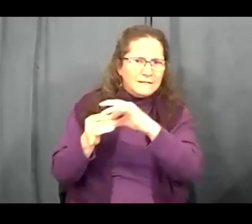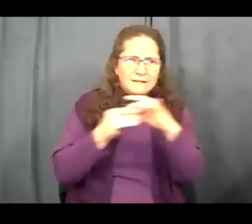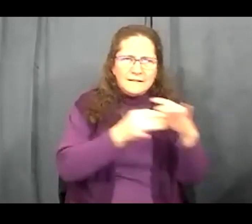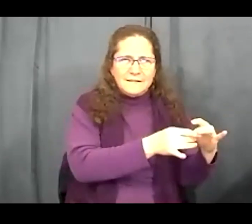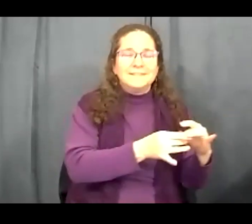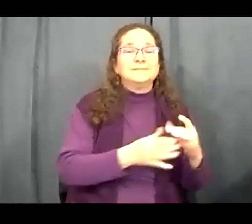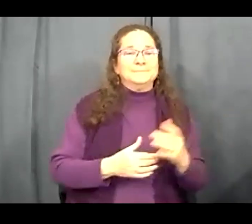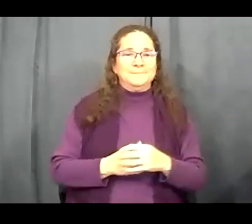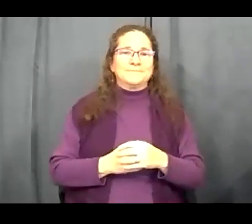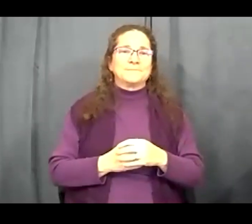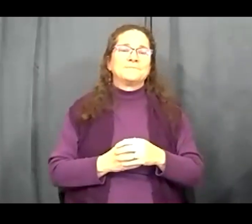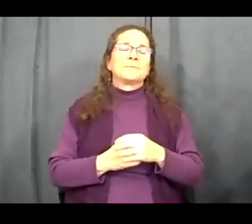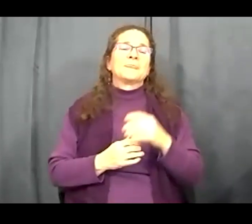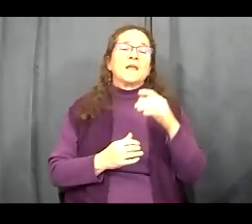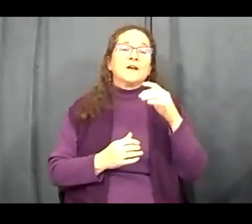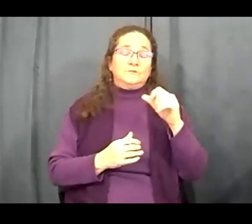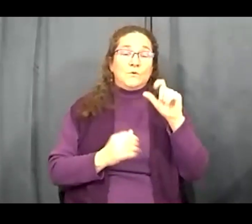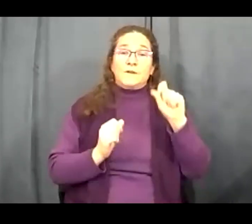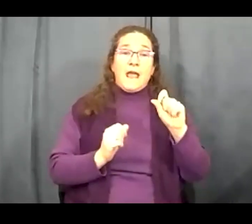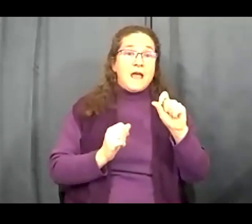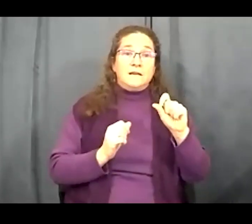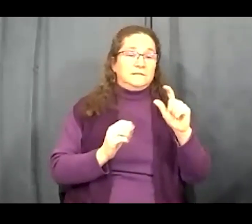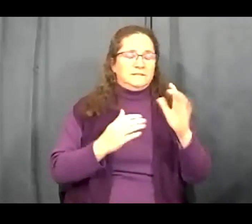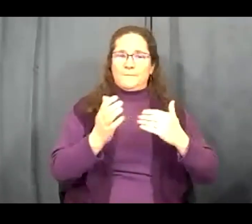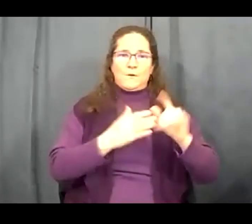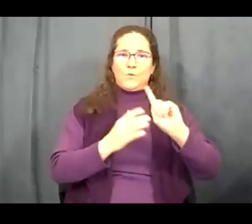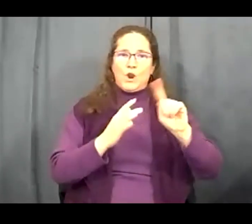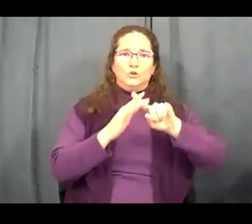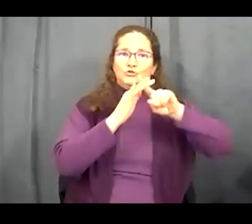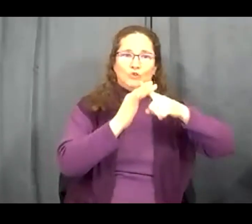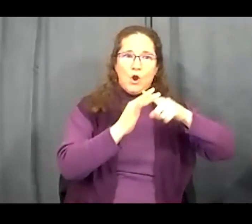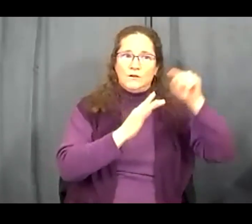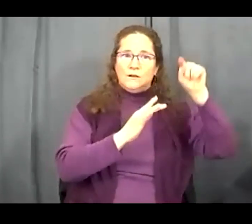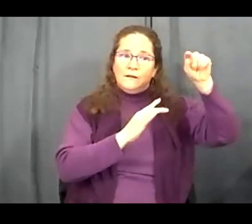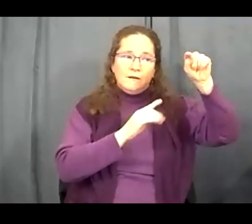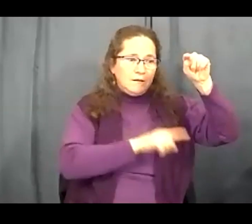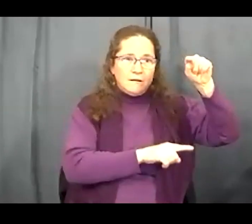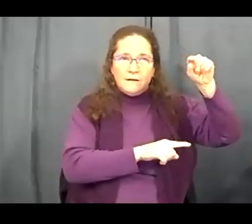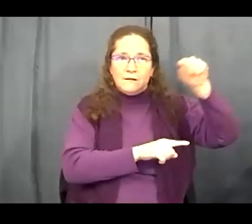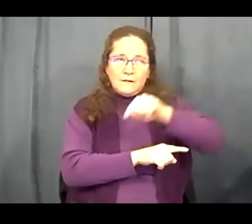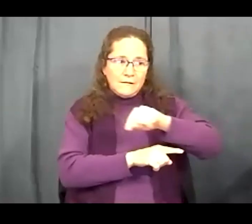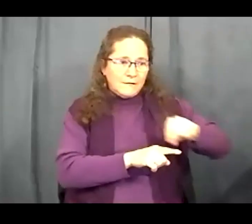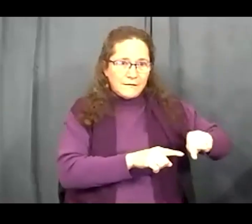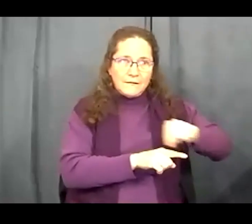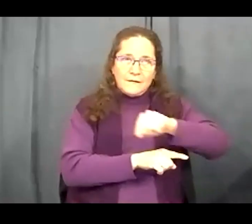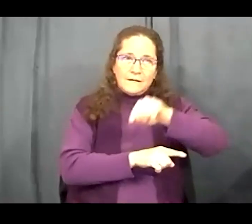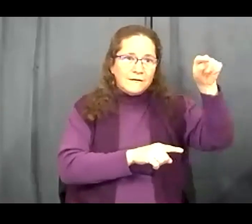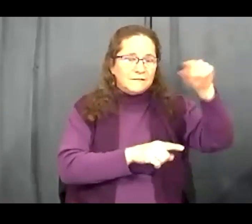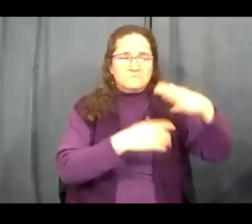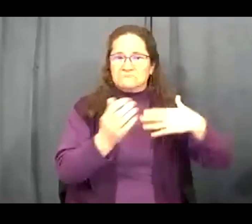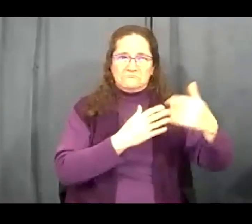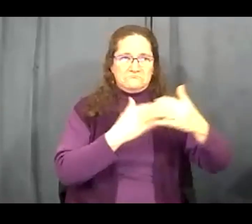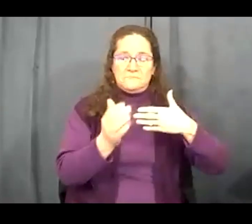As I mentioned, you can go forward or backwards. It doesn't matter where you start in the chain, just that you're consistent in what you're putting in your chain.